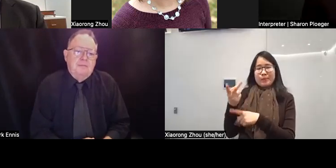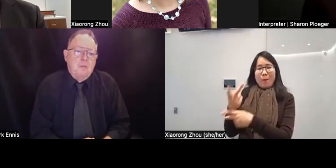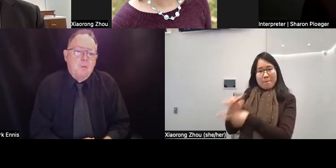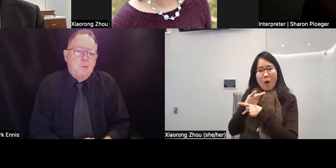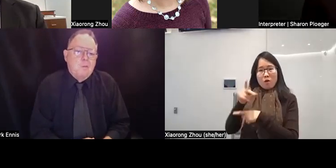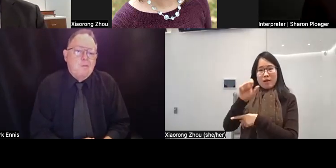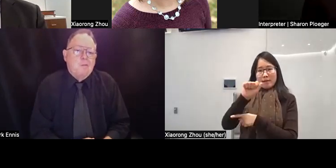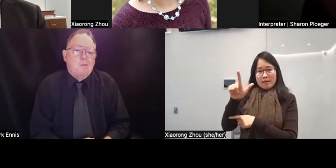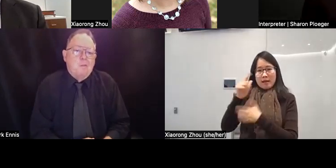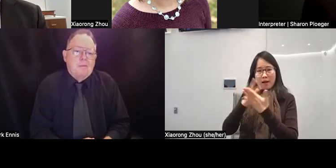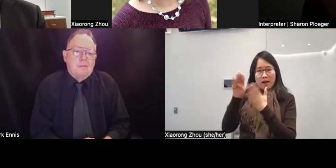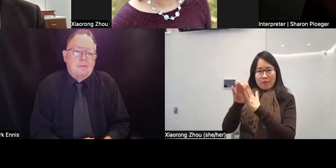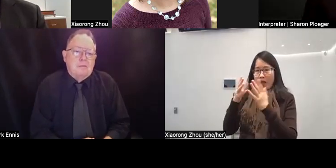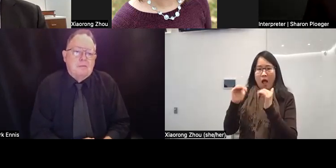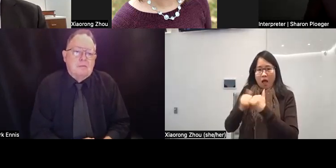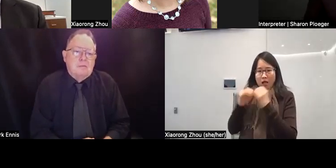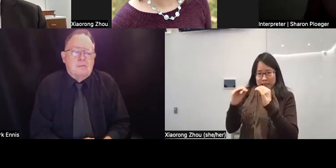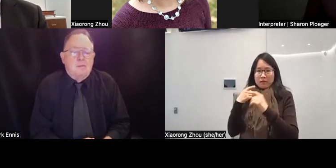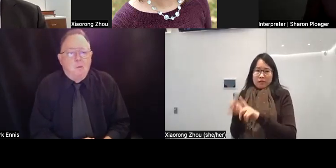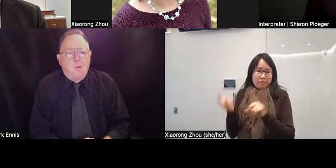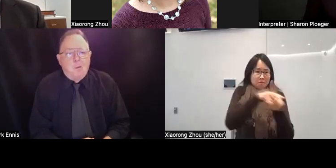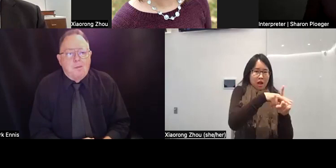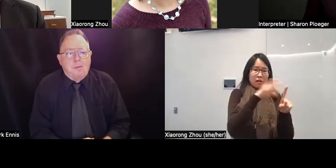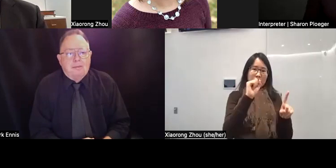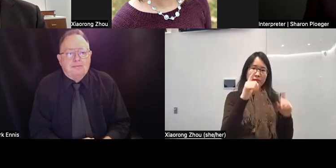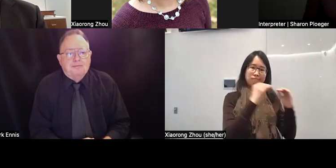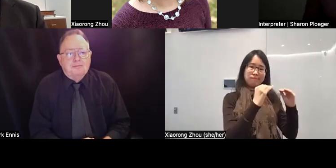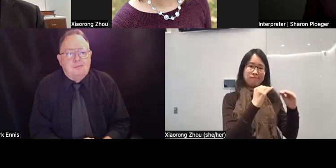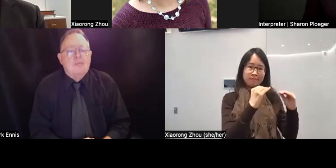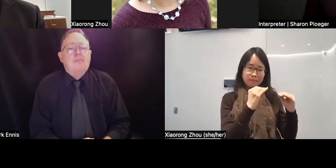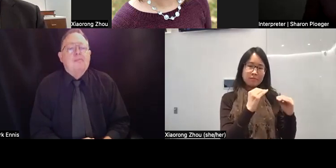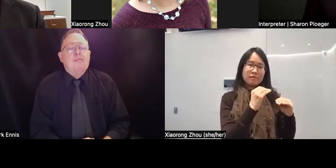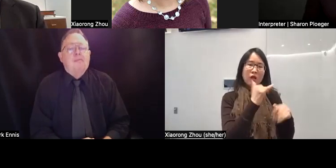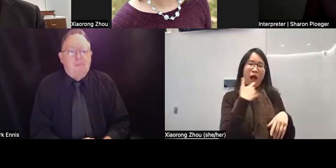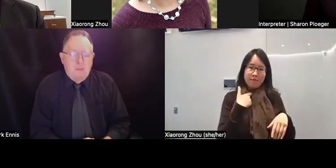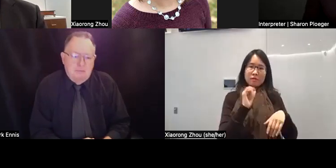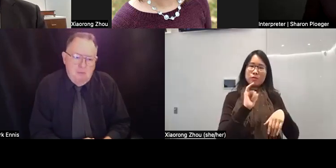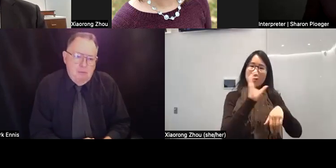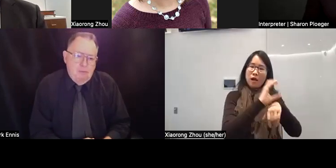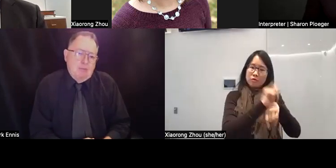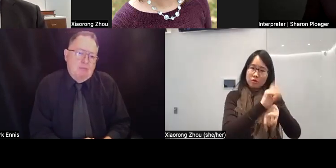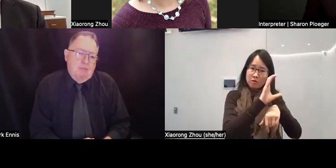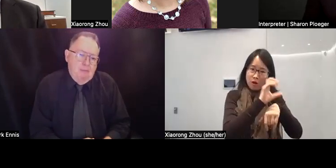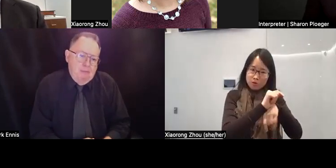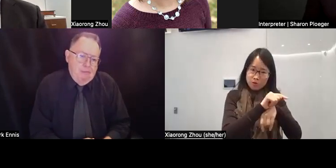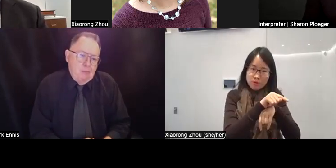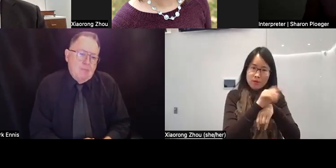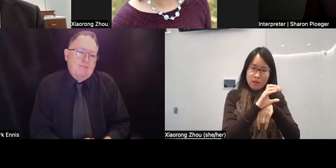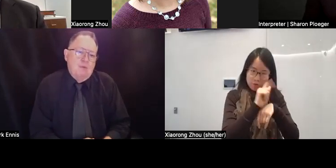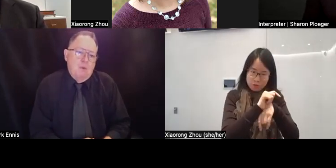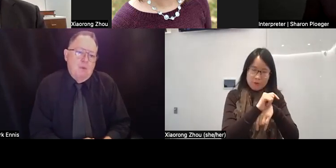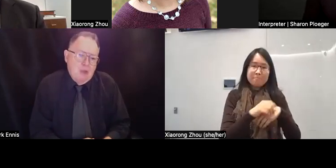those to borrow those curriculums and apply them to Chinese Sign Language for how to